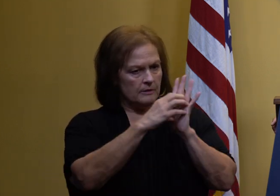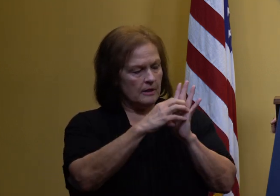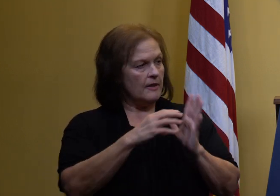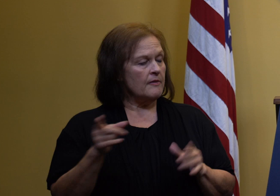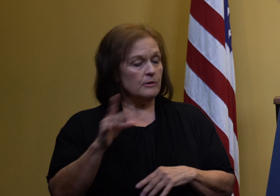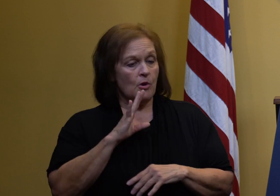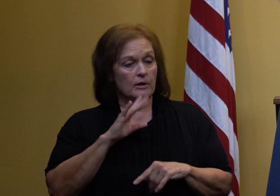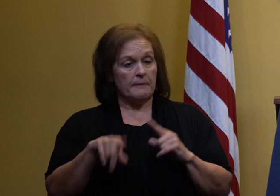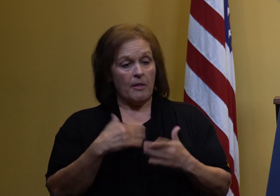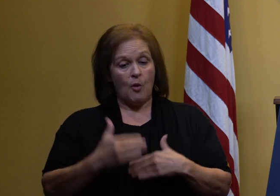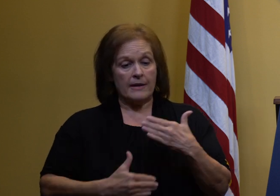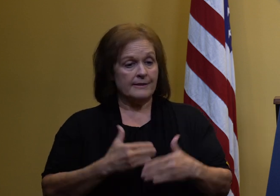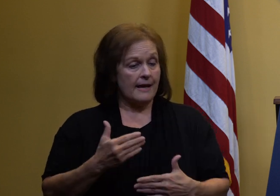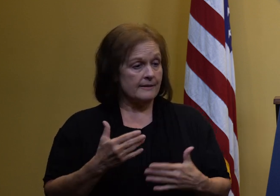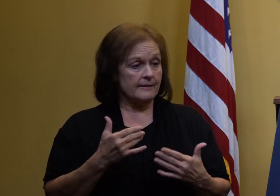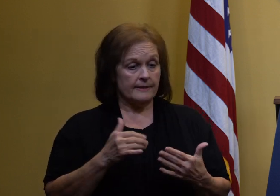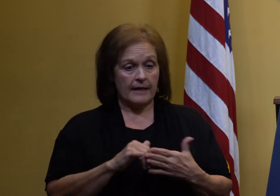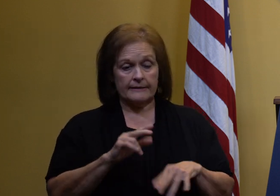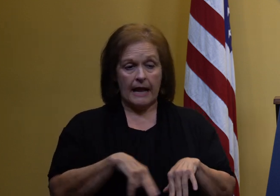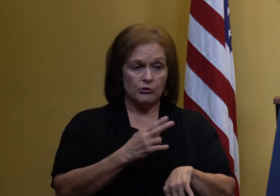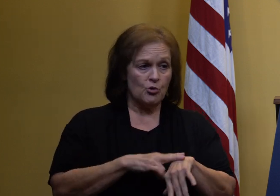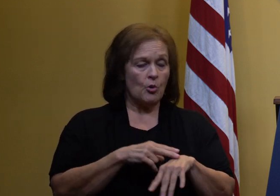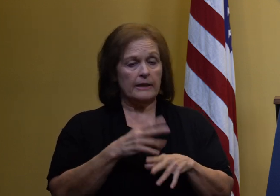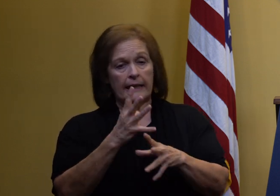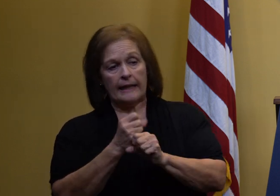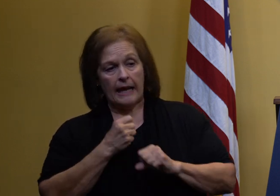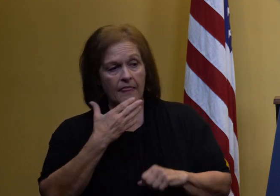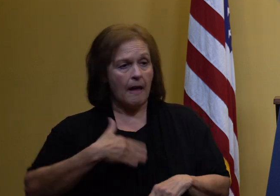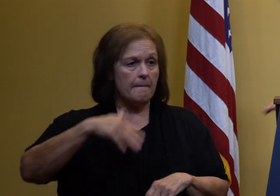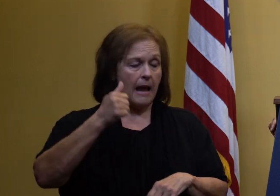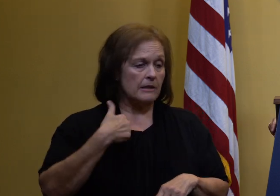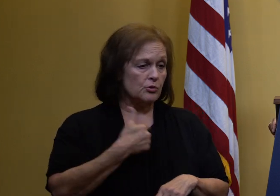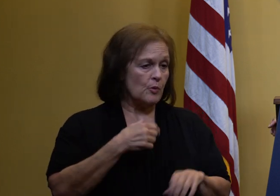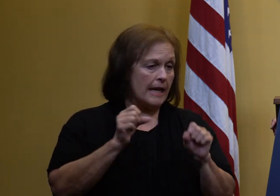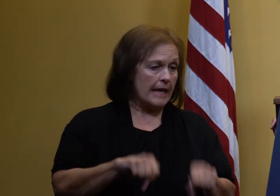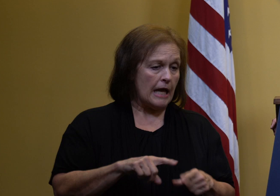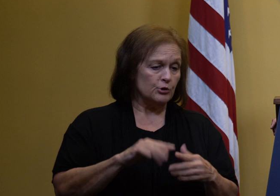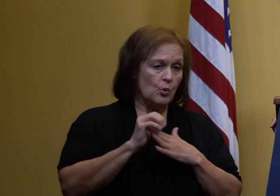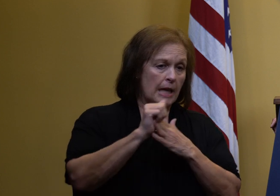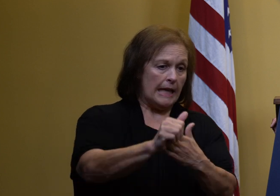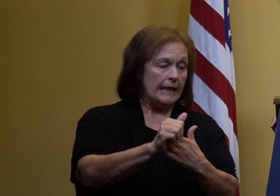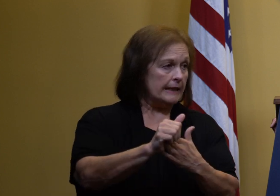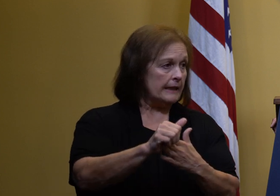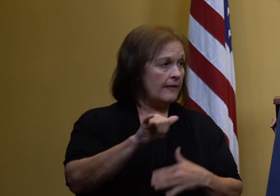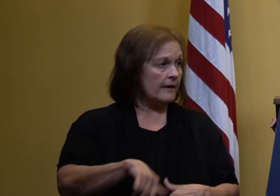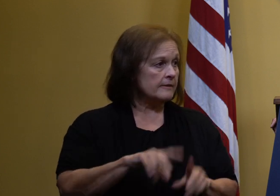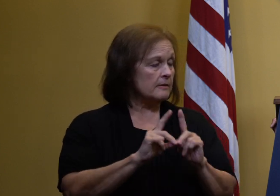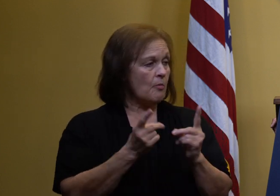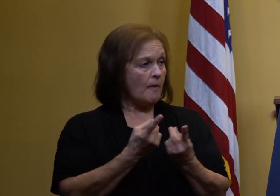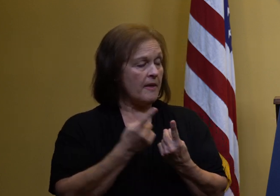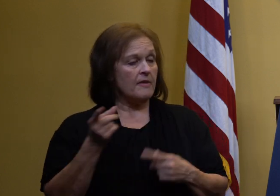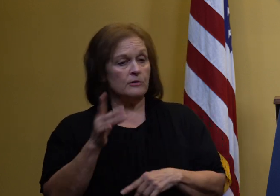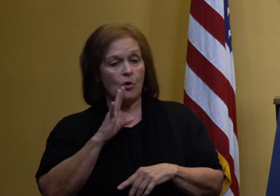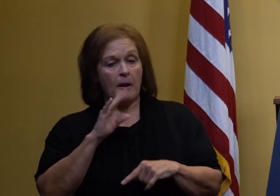They talked about a process that went national to render the best that we could to lead this department.